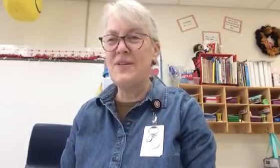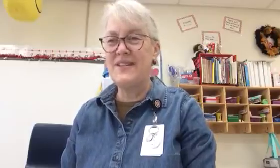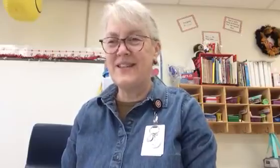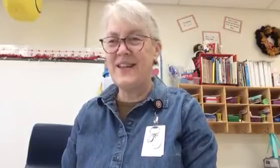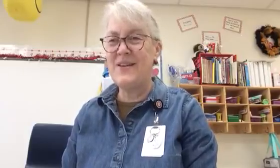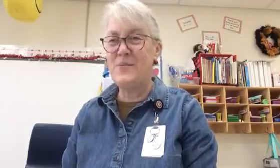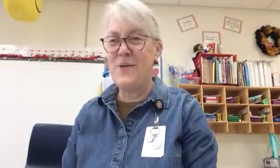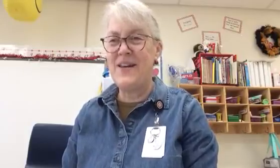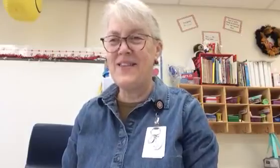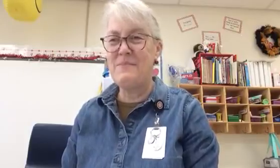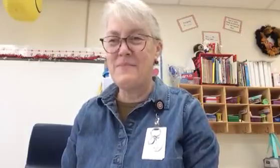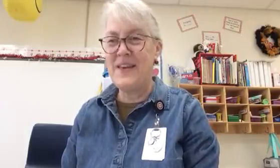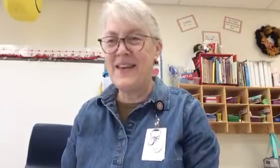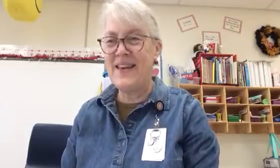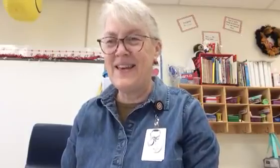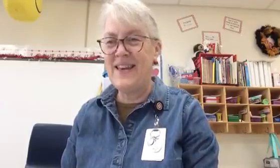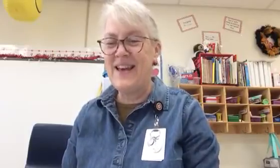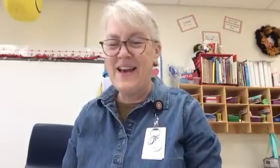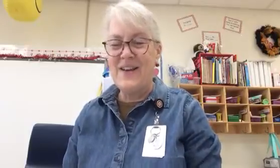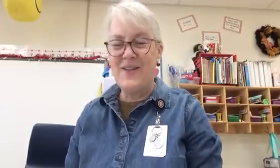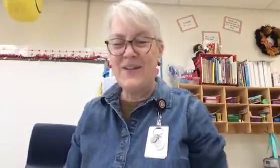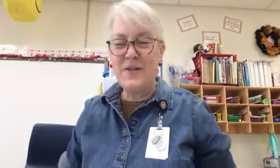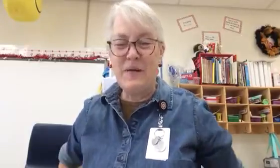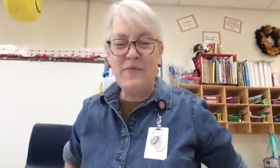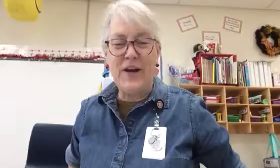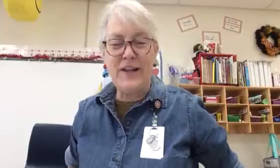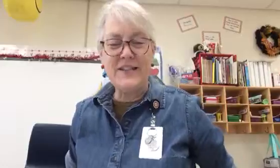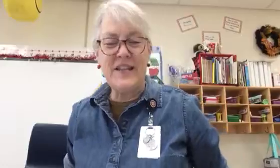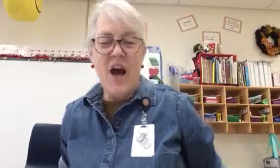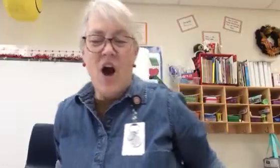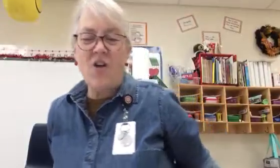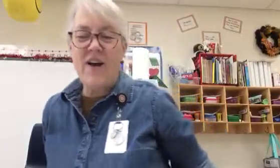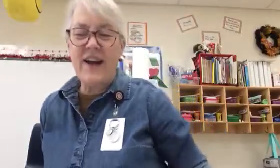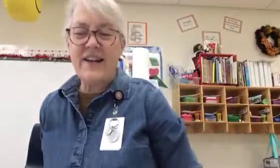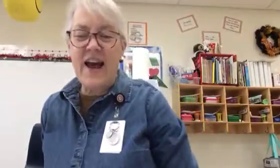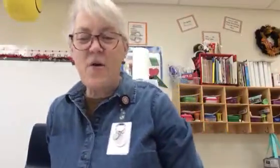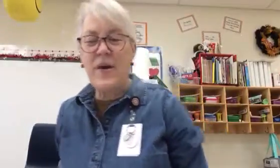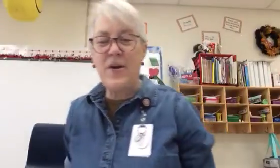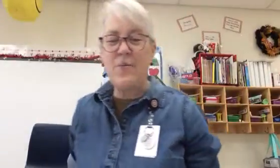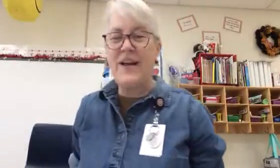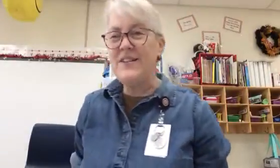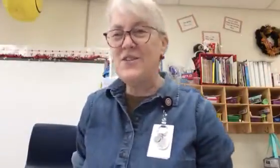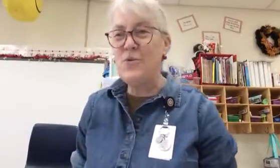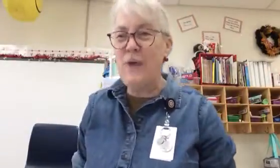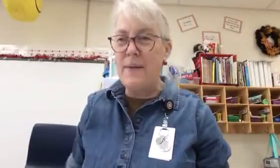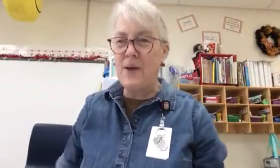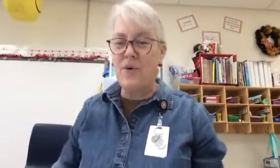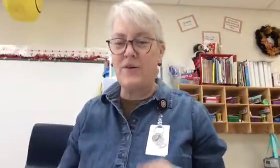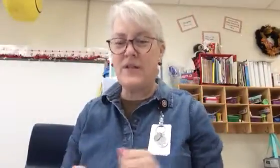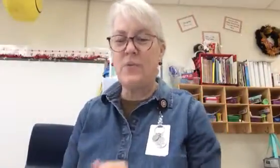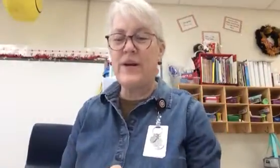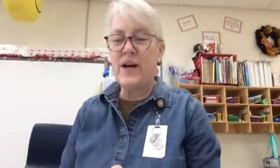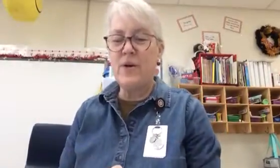sing with me great job friends all right now we are ready to do rhyming words here we go